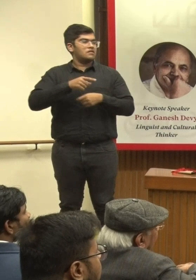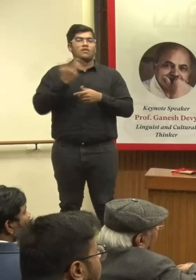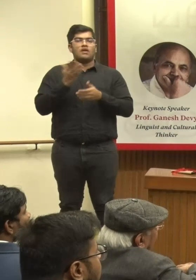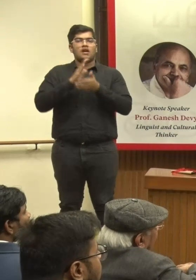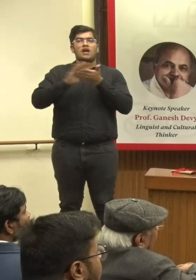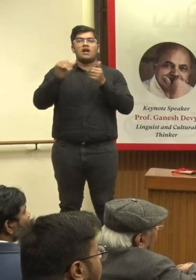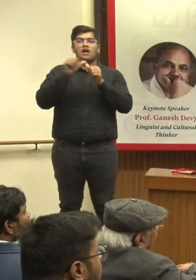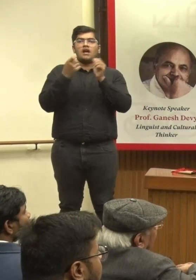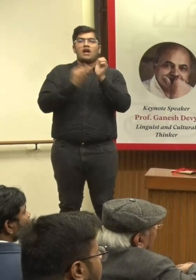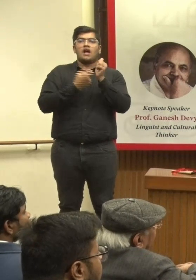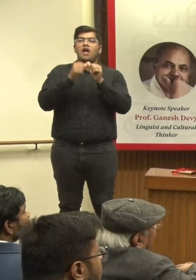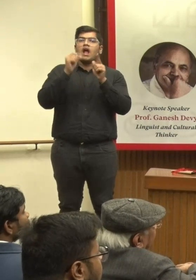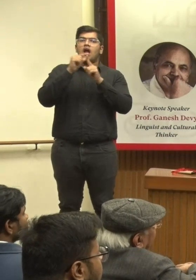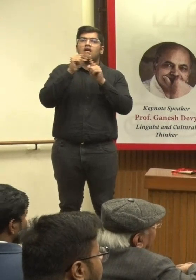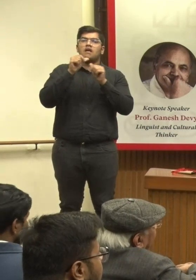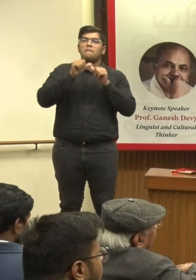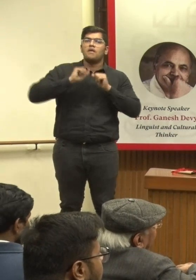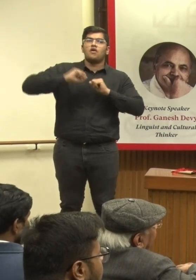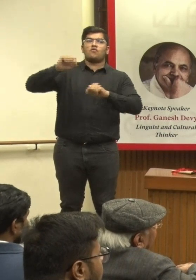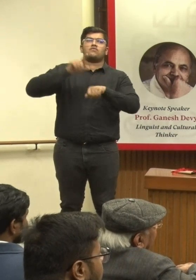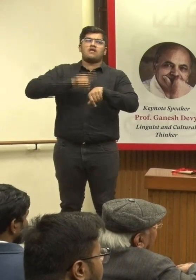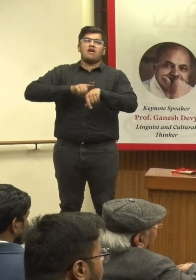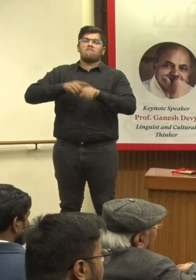and Mohenjo-daro times.